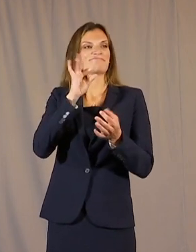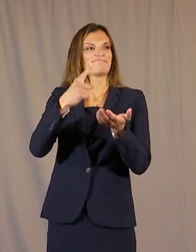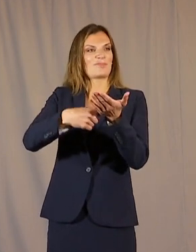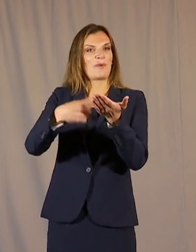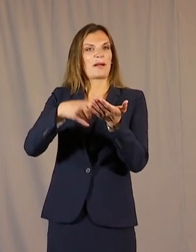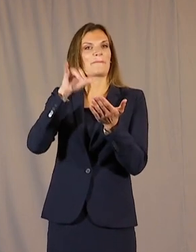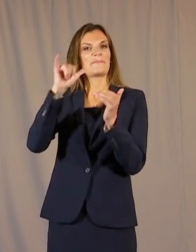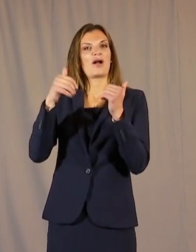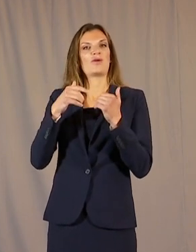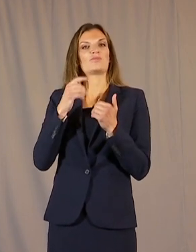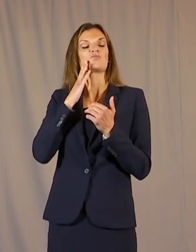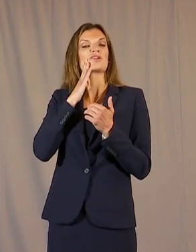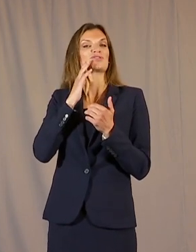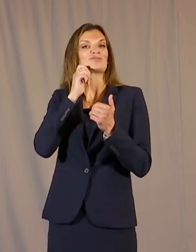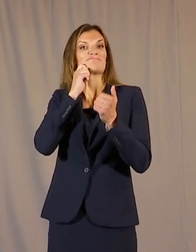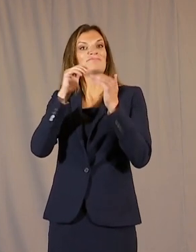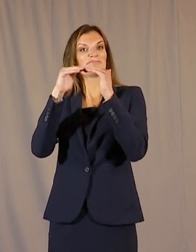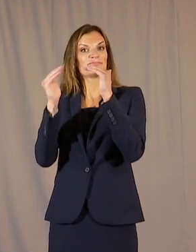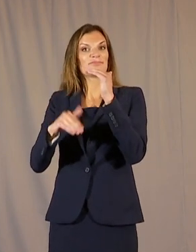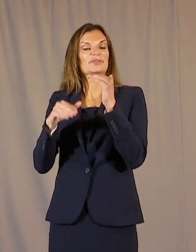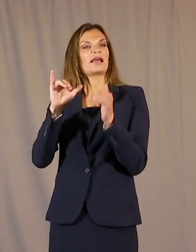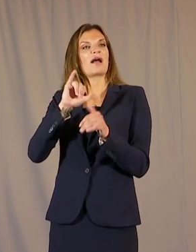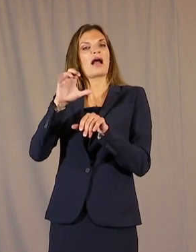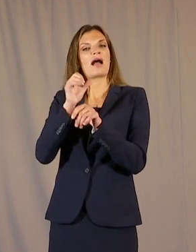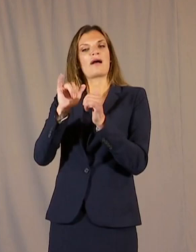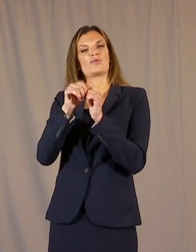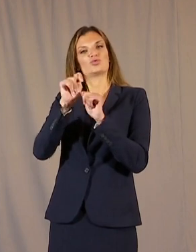education, and economic opportunity.